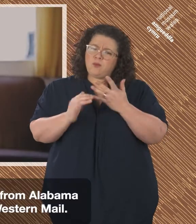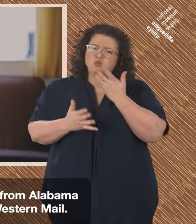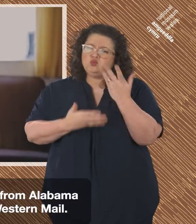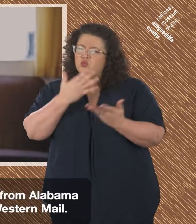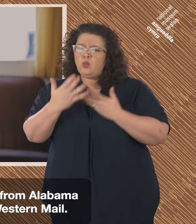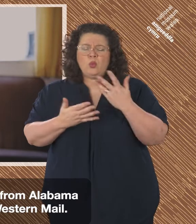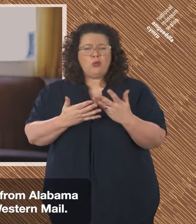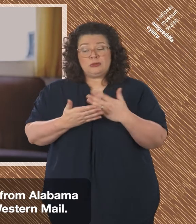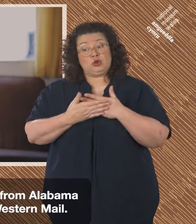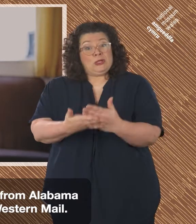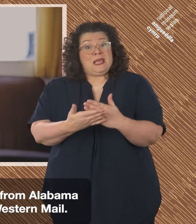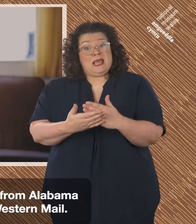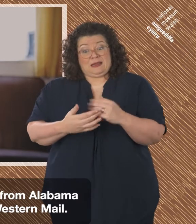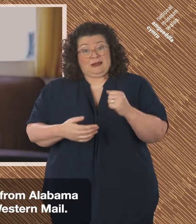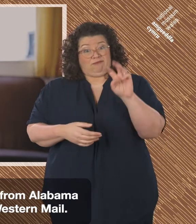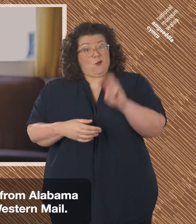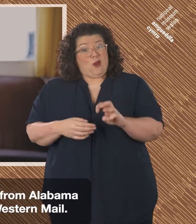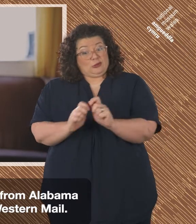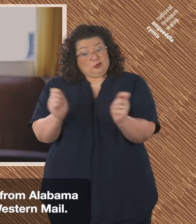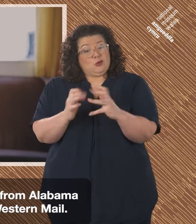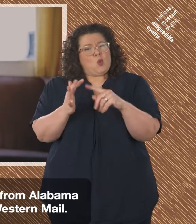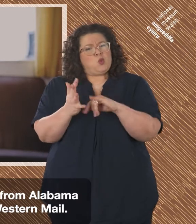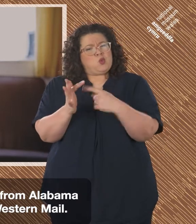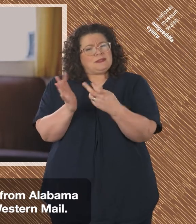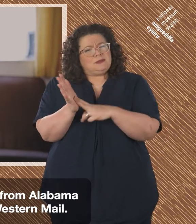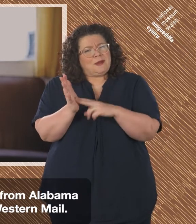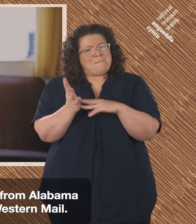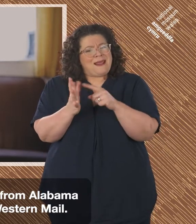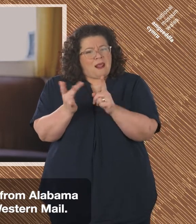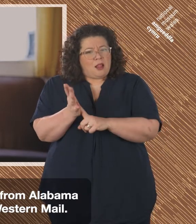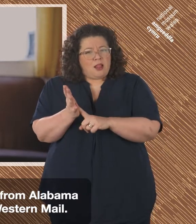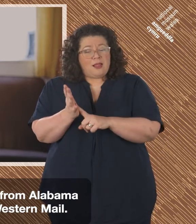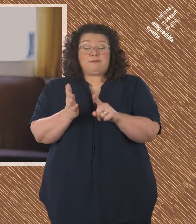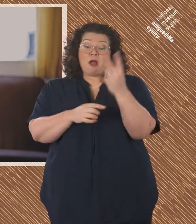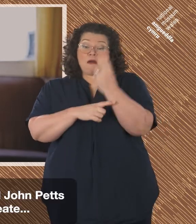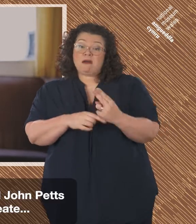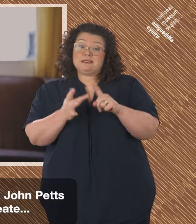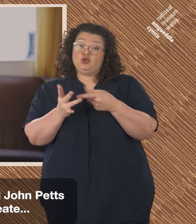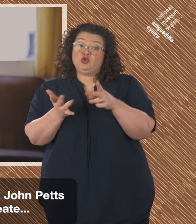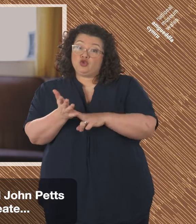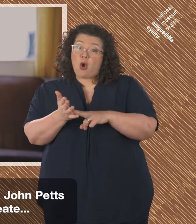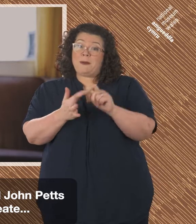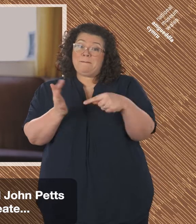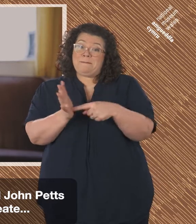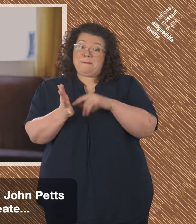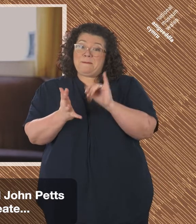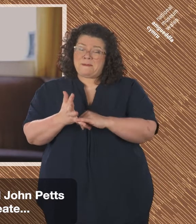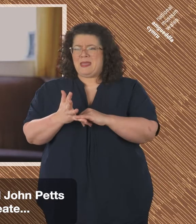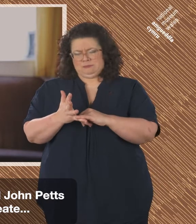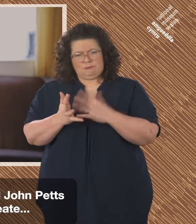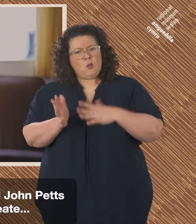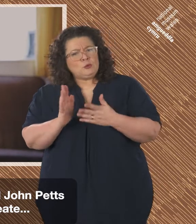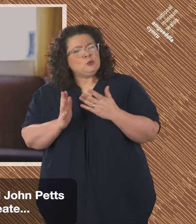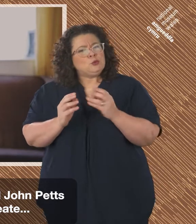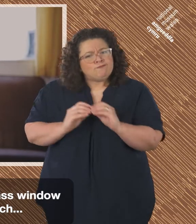Well, this tragic story from Alabama was shared in the Western Mail and an artist called John Petz